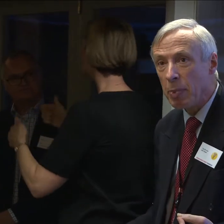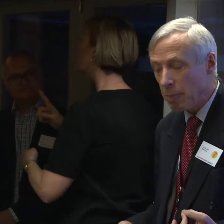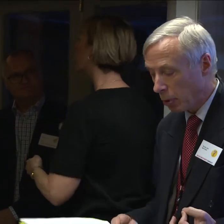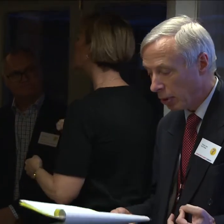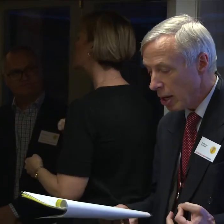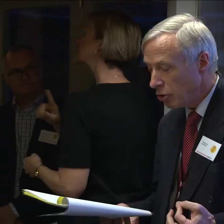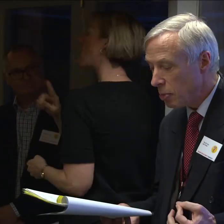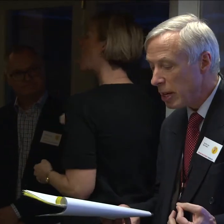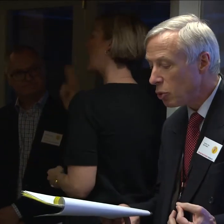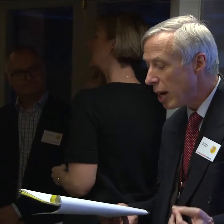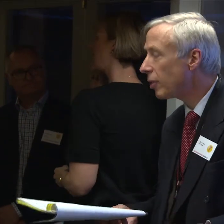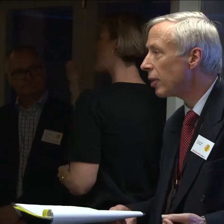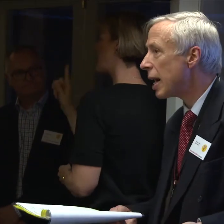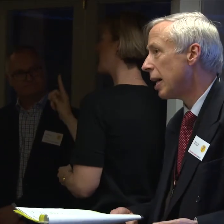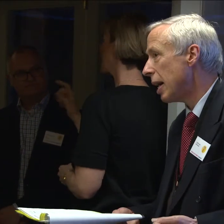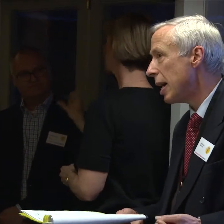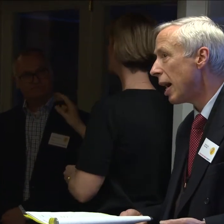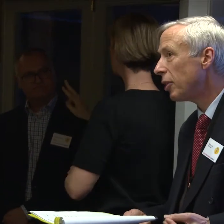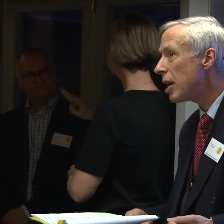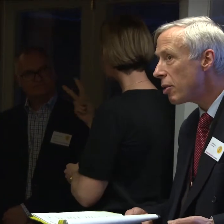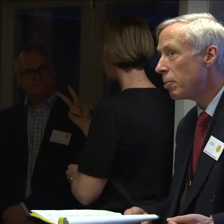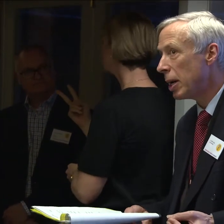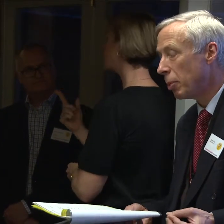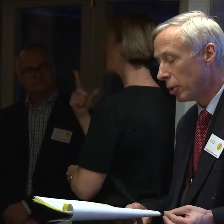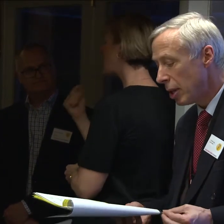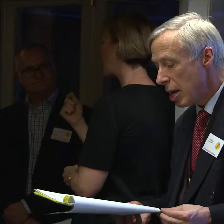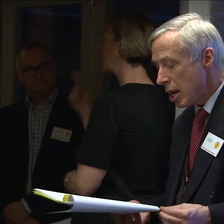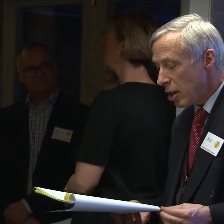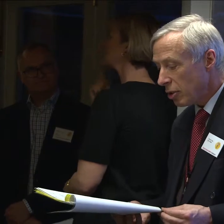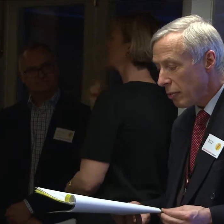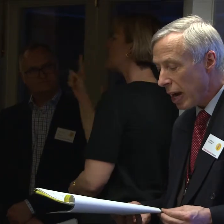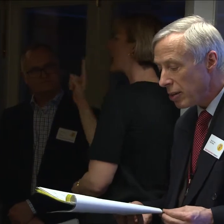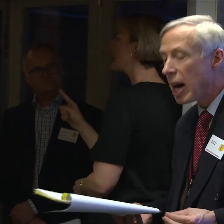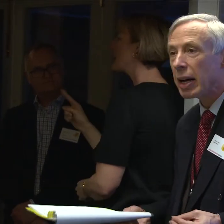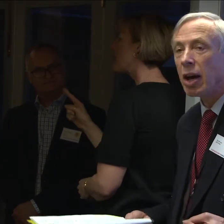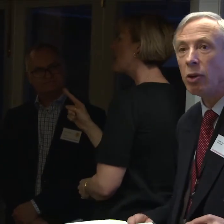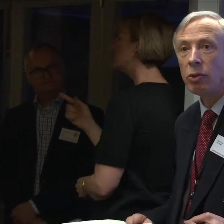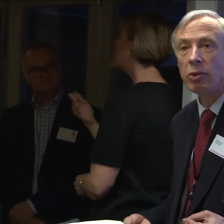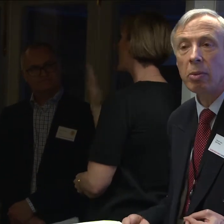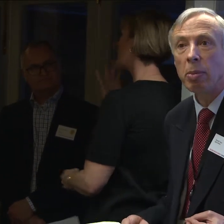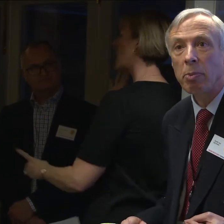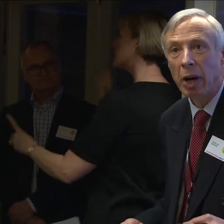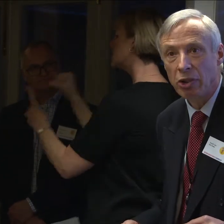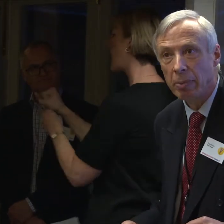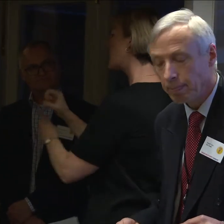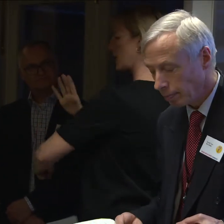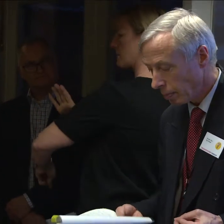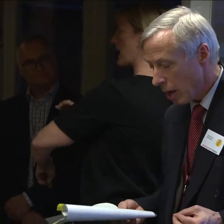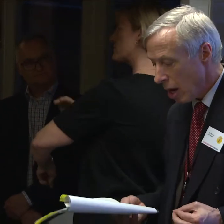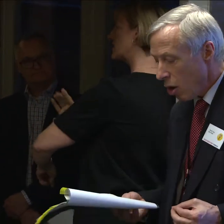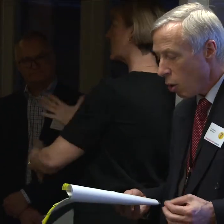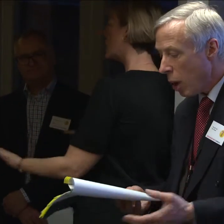deaf people should be twice as likely as hearing people to have undiagnosed blood pressure